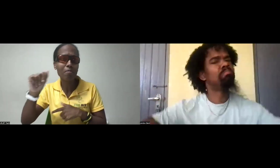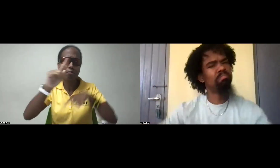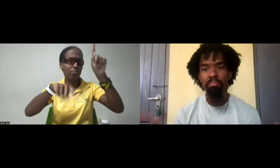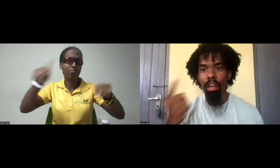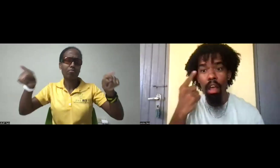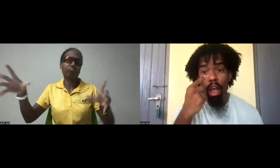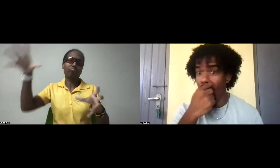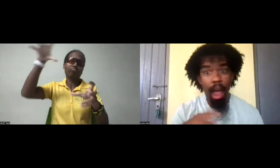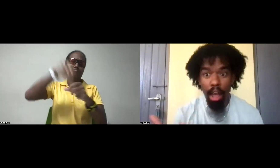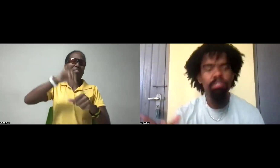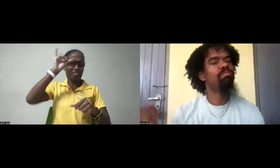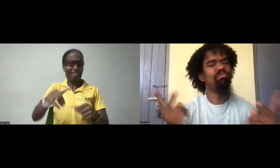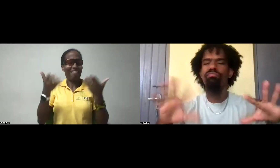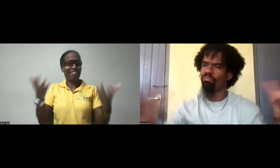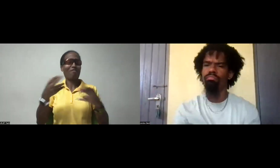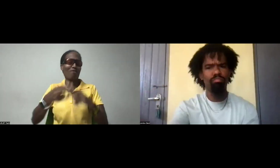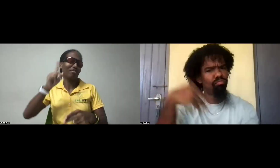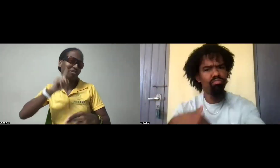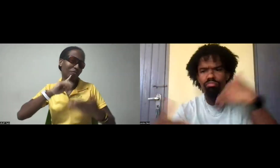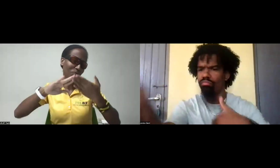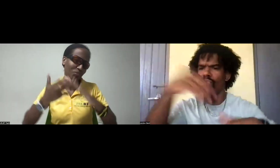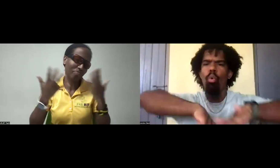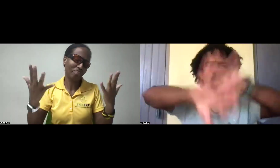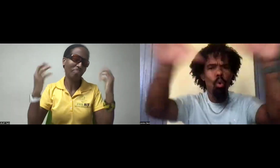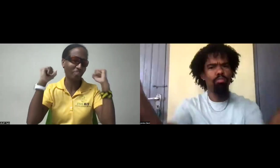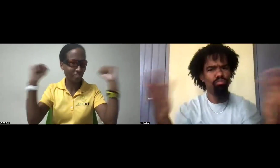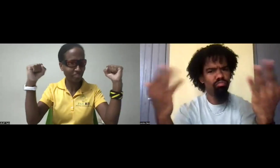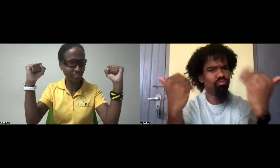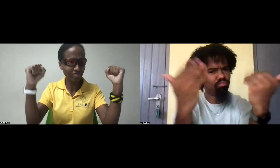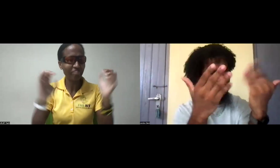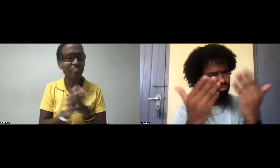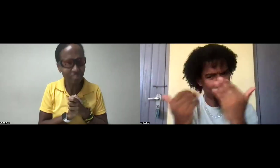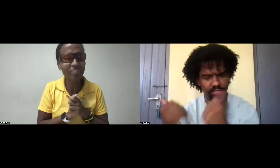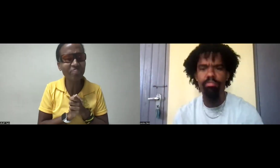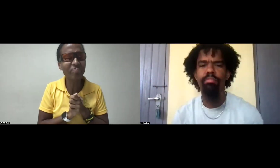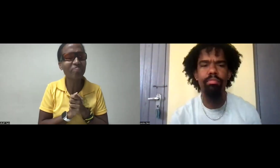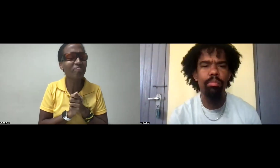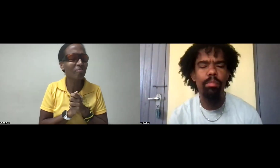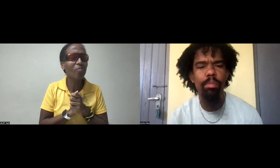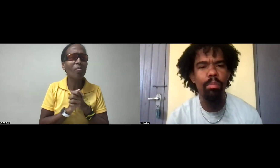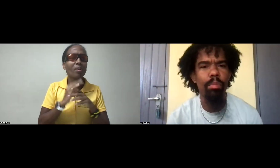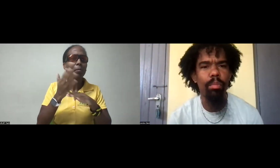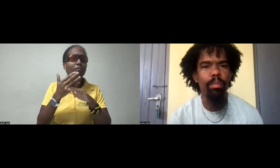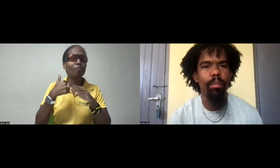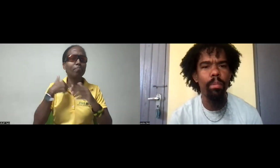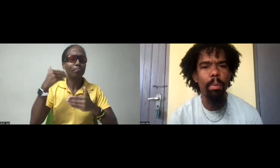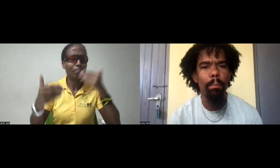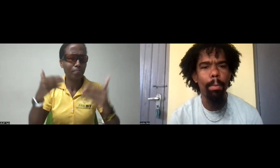autism, hearing coders, everybody, yes. And we are within the deaf community, right?